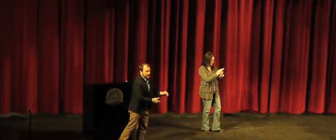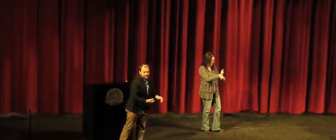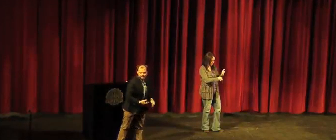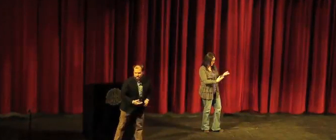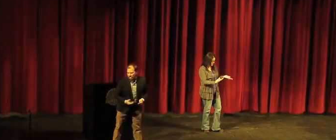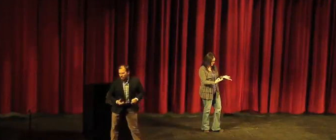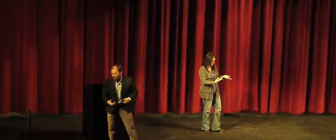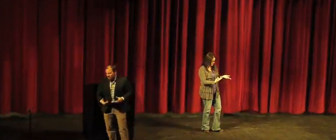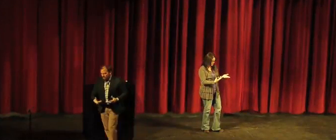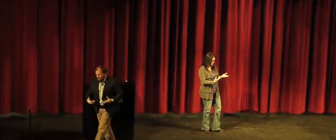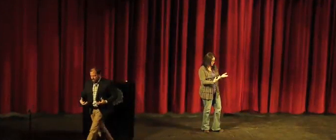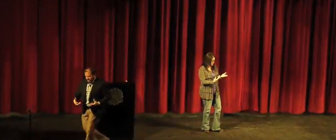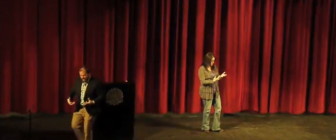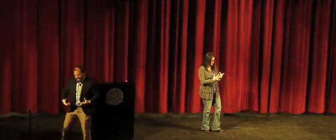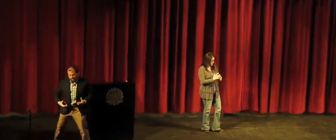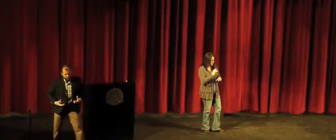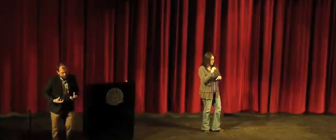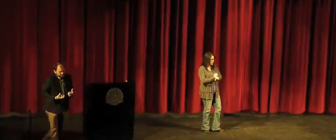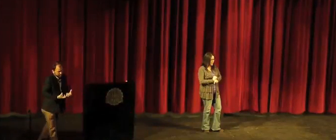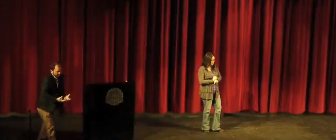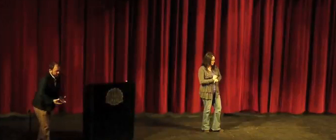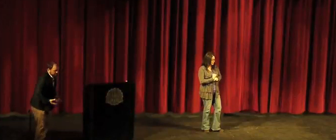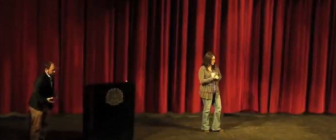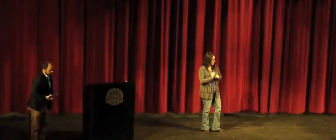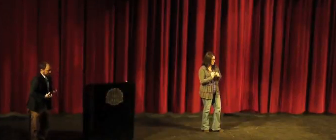So habits are these kinds of